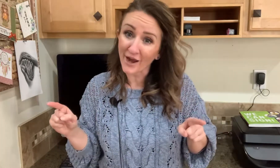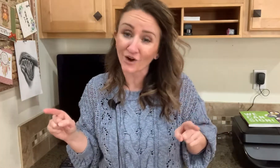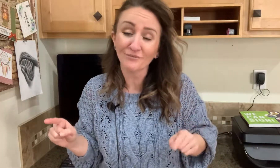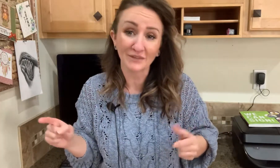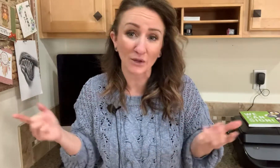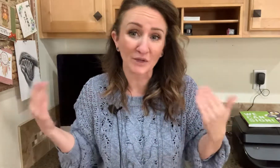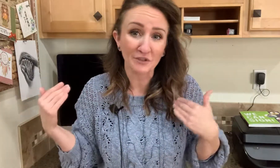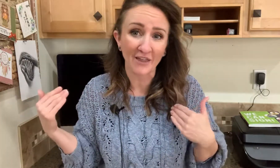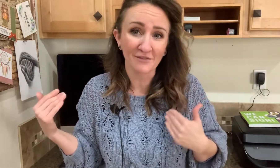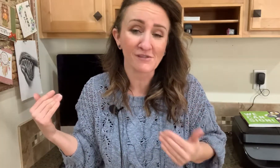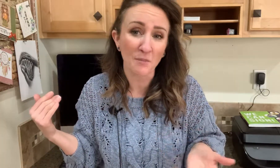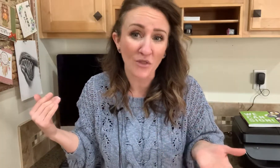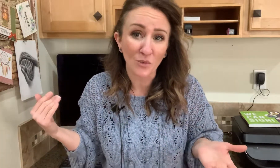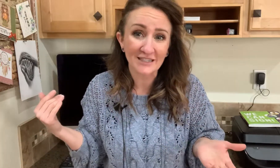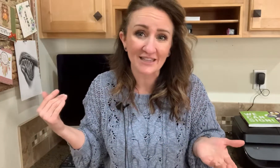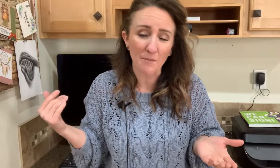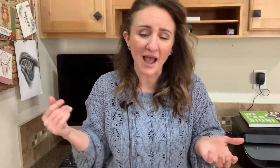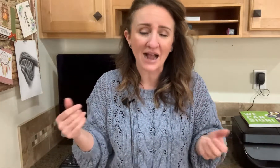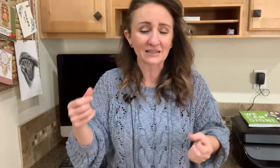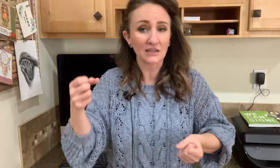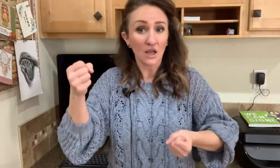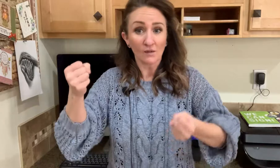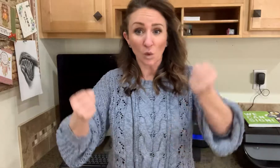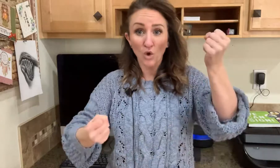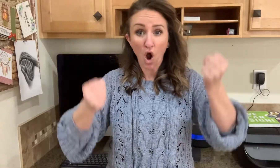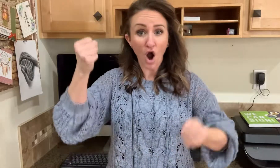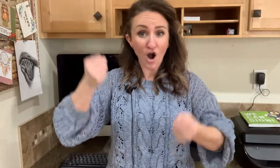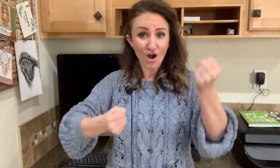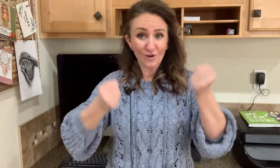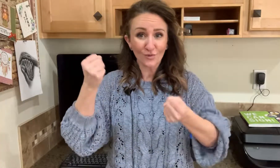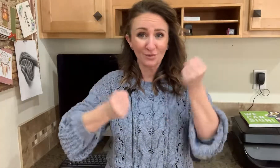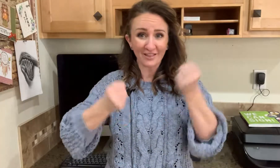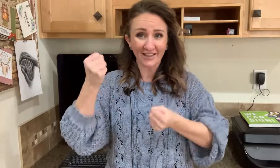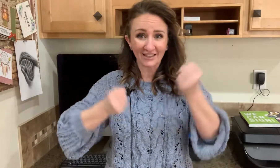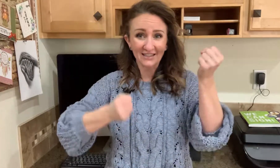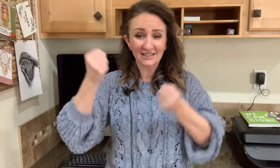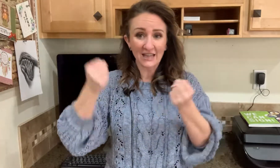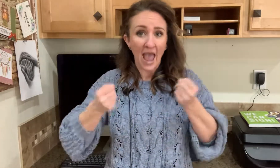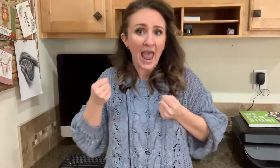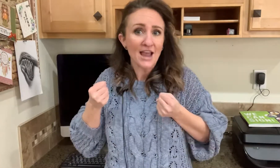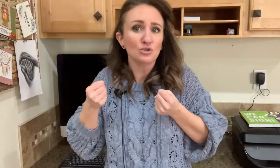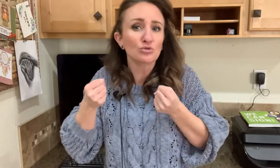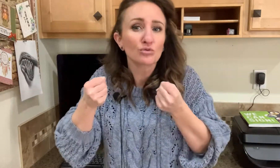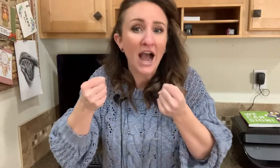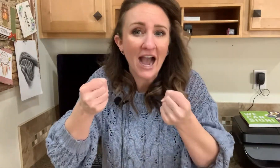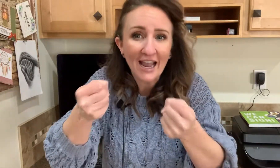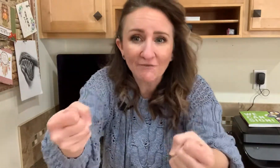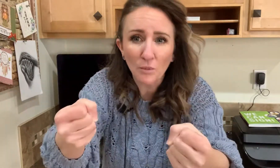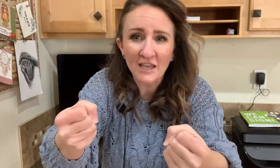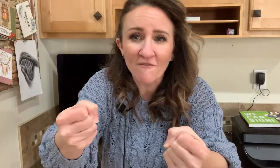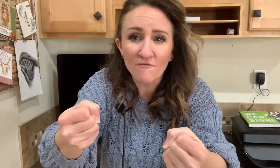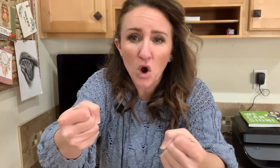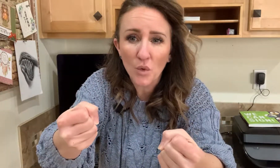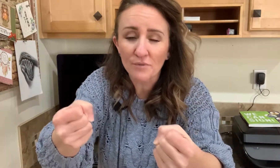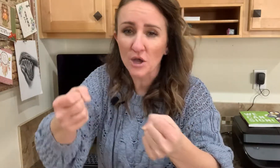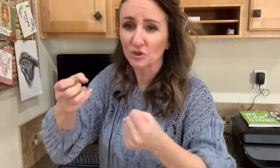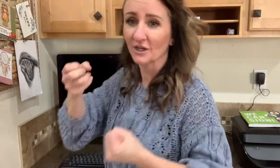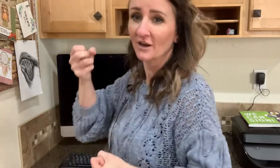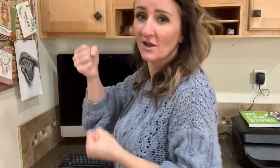pair, like we've done some other ones in the past. So car would be like this, and drive would be a forward motion.